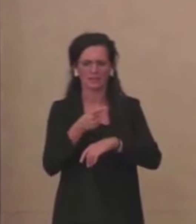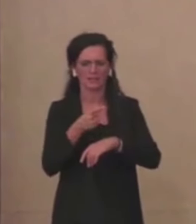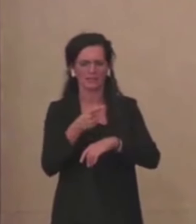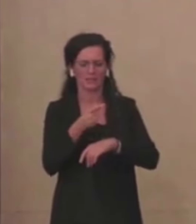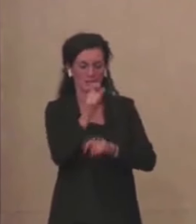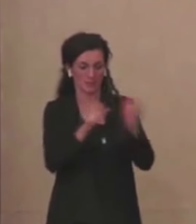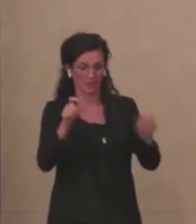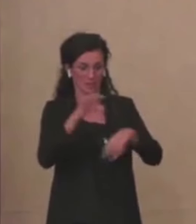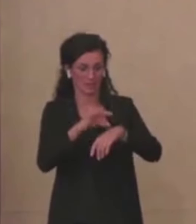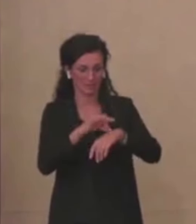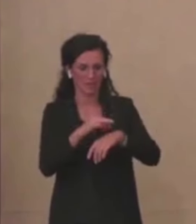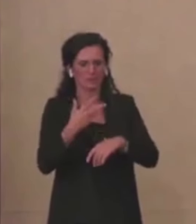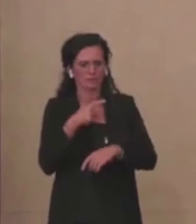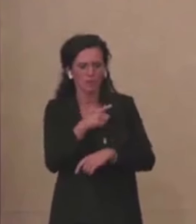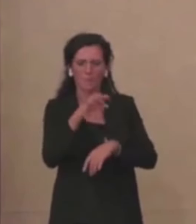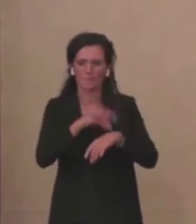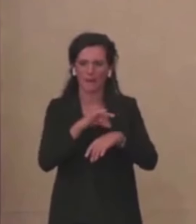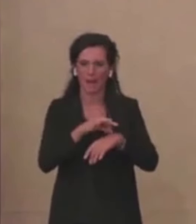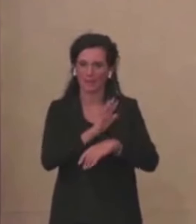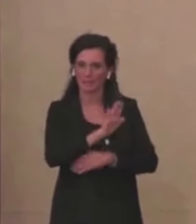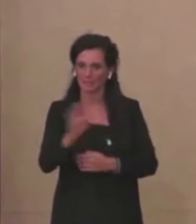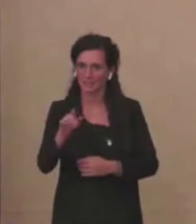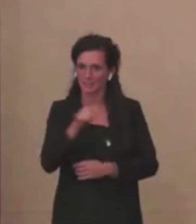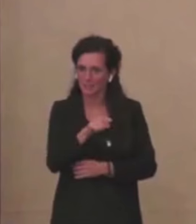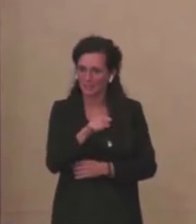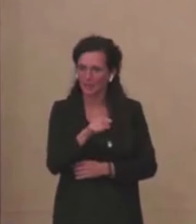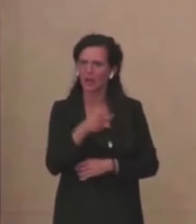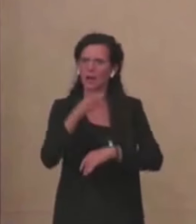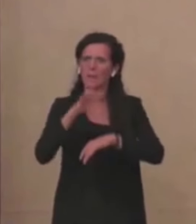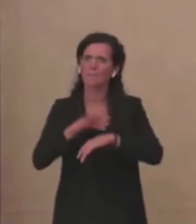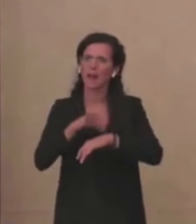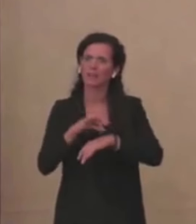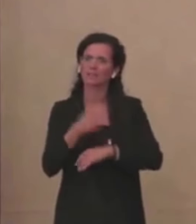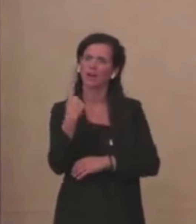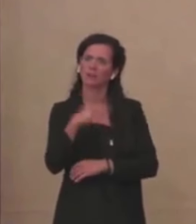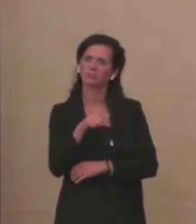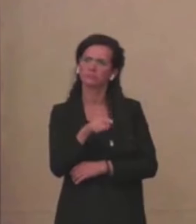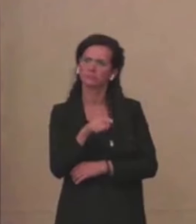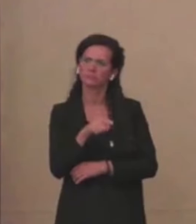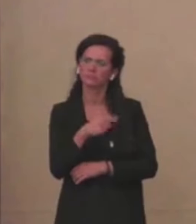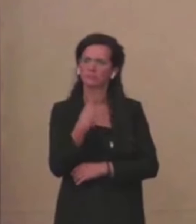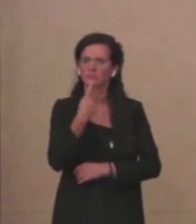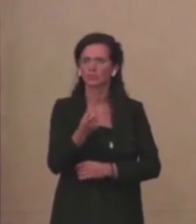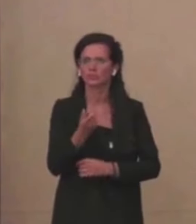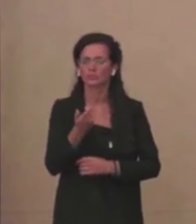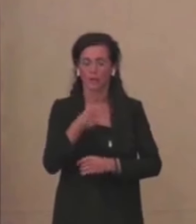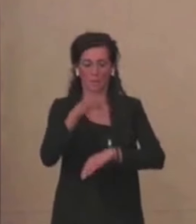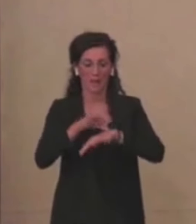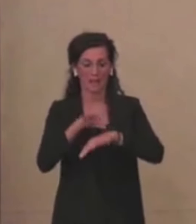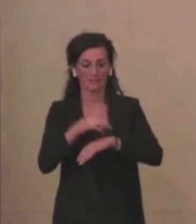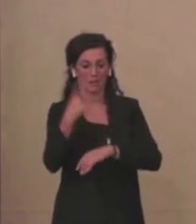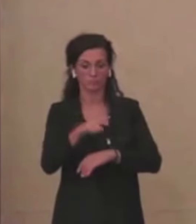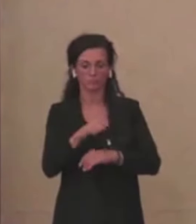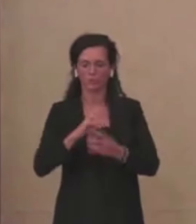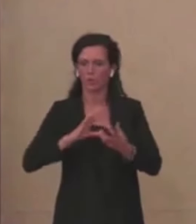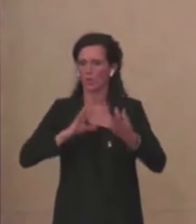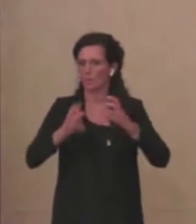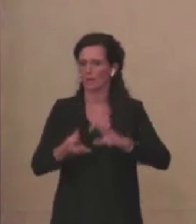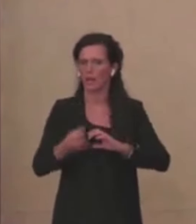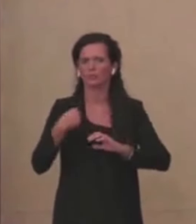seen. And I started in HIV research in the late 1980s, and I thought that was complicated.